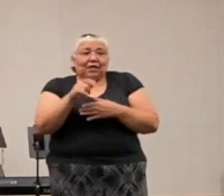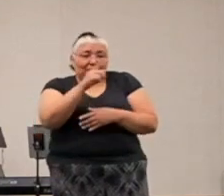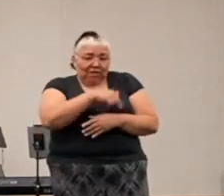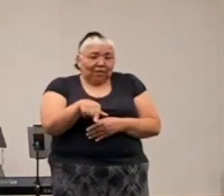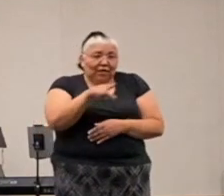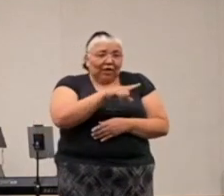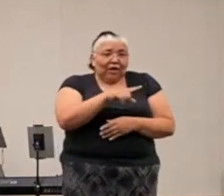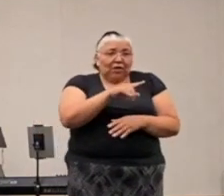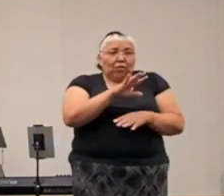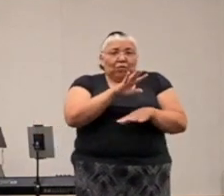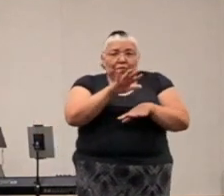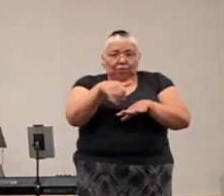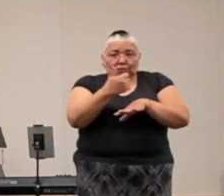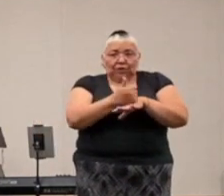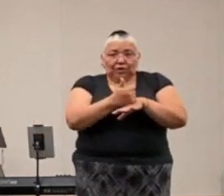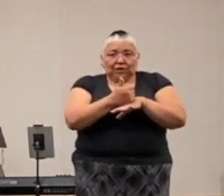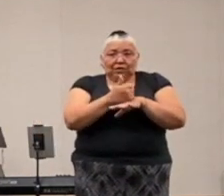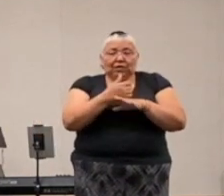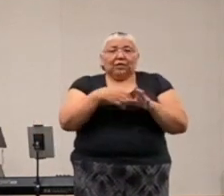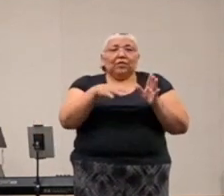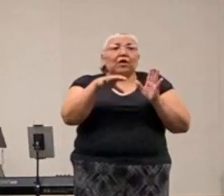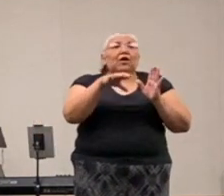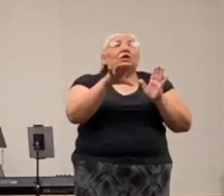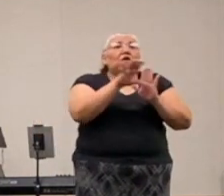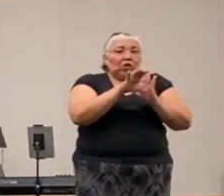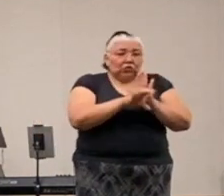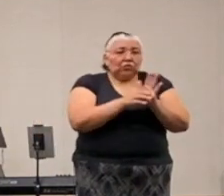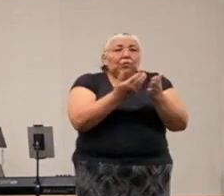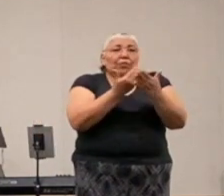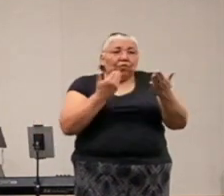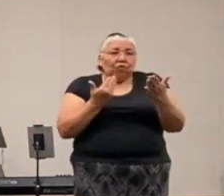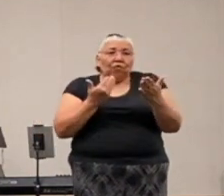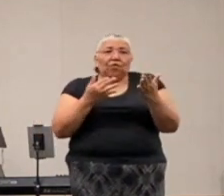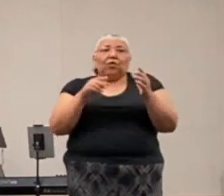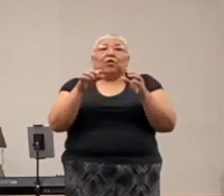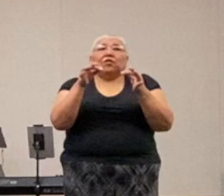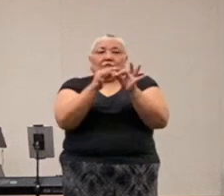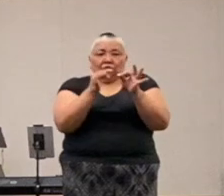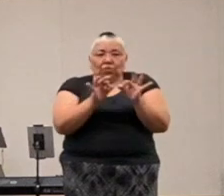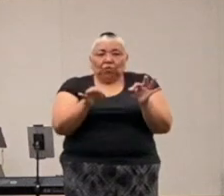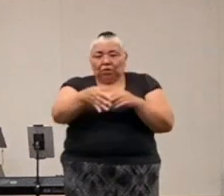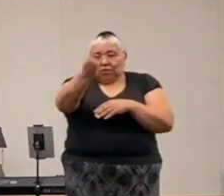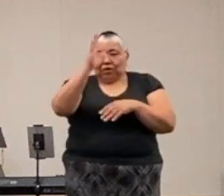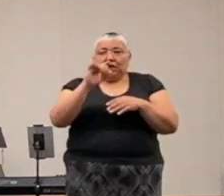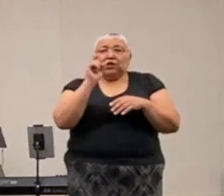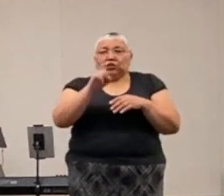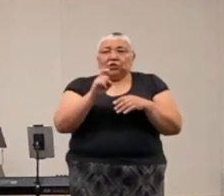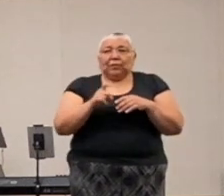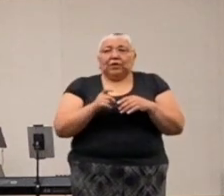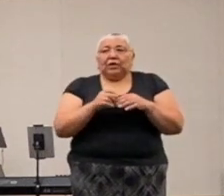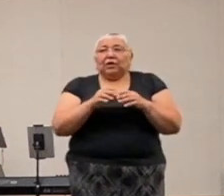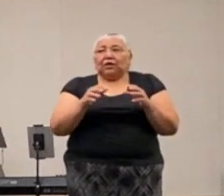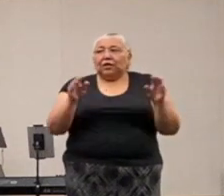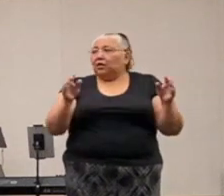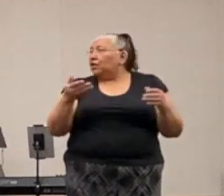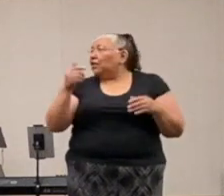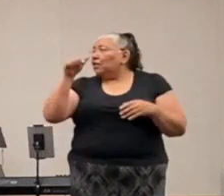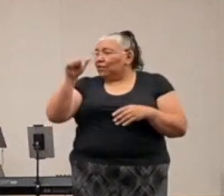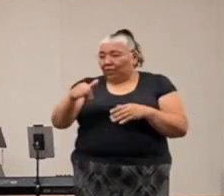putting their constitution before the Word of God. When it should have been